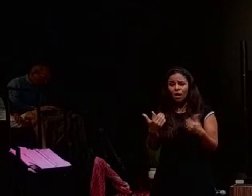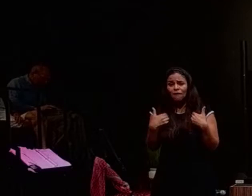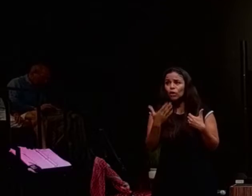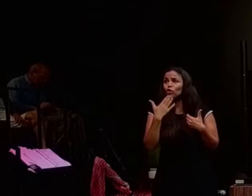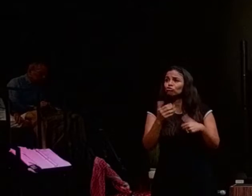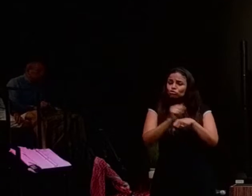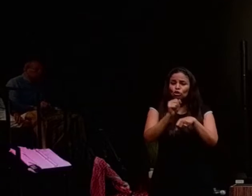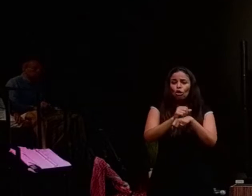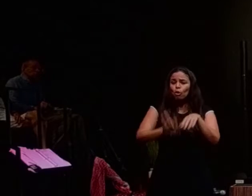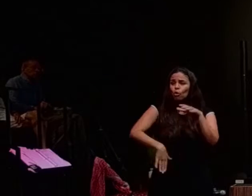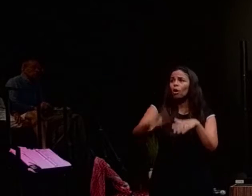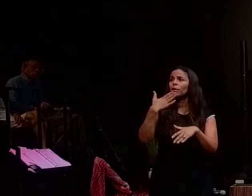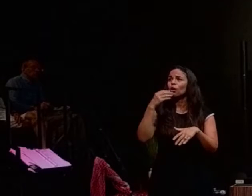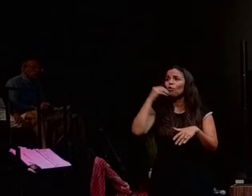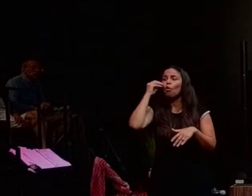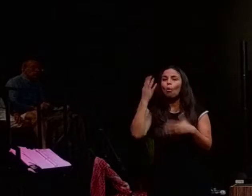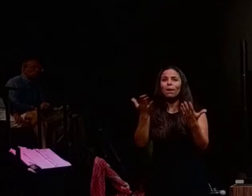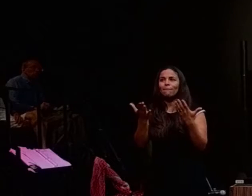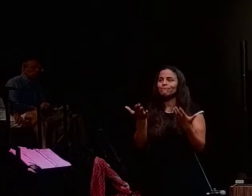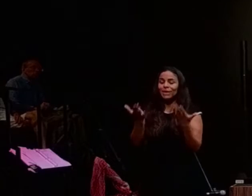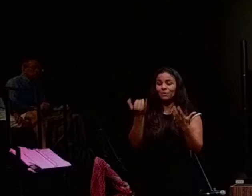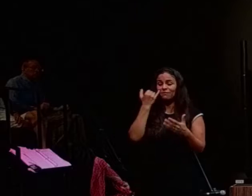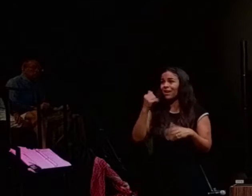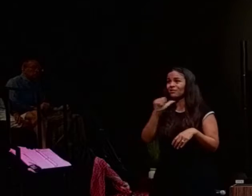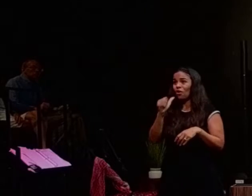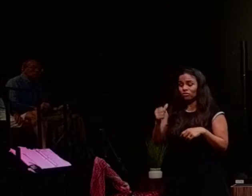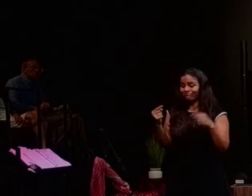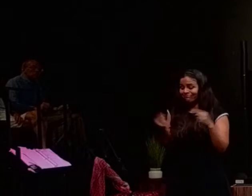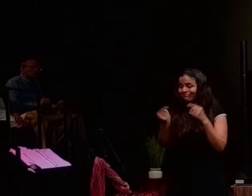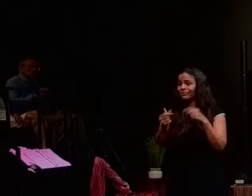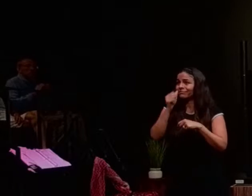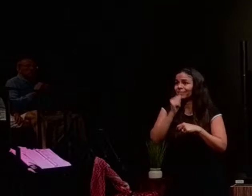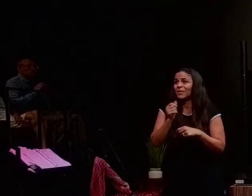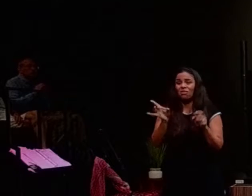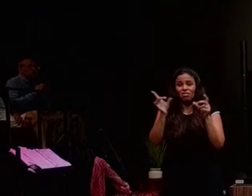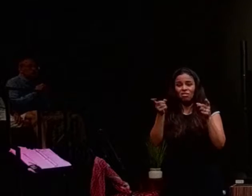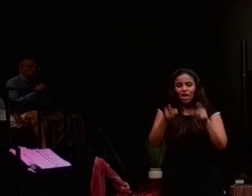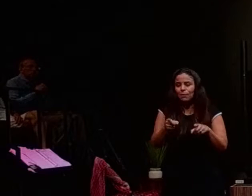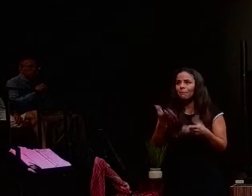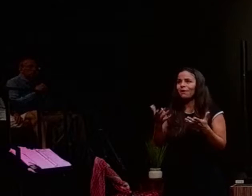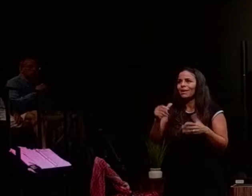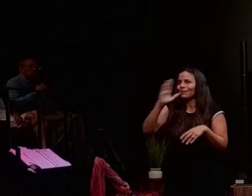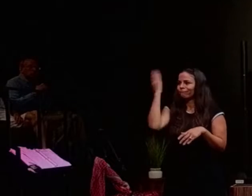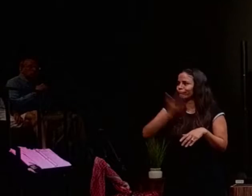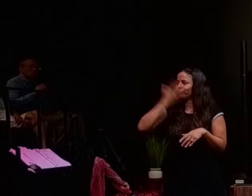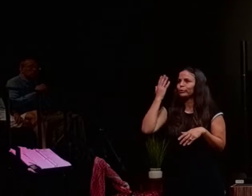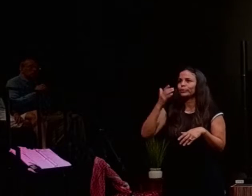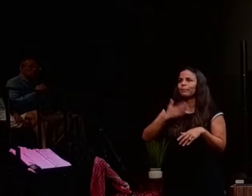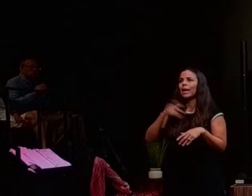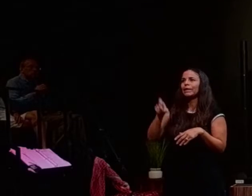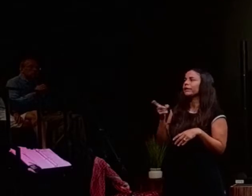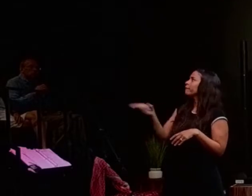know if I'd actually seen my need for God without those terrible things that I had to experience or witness,